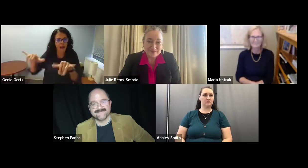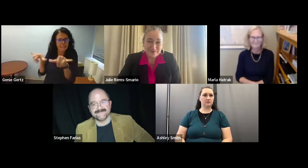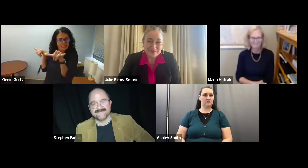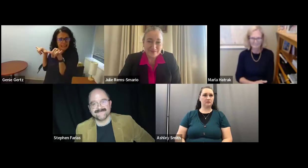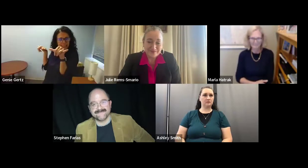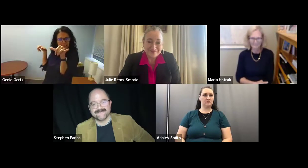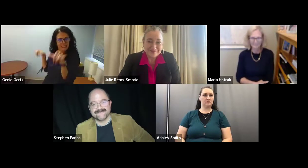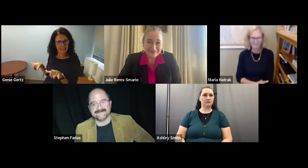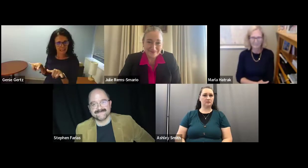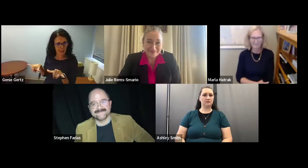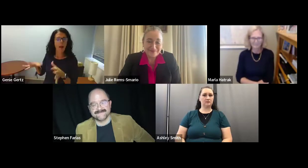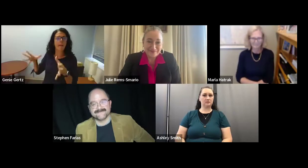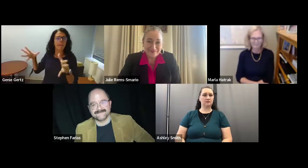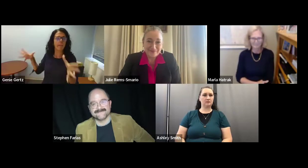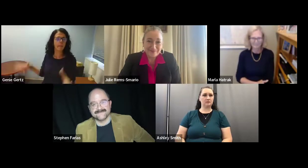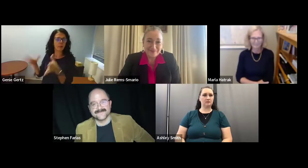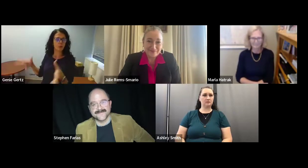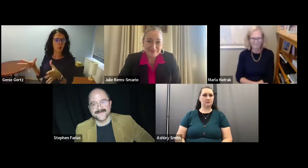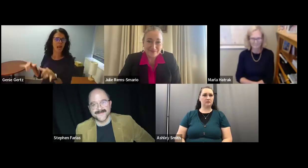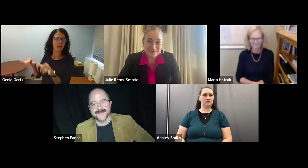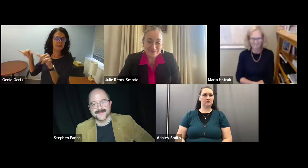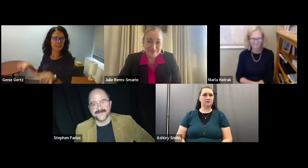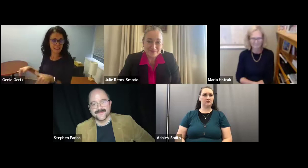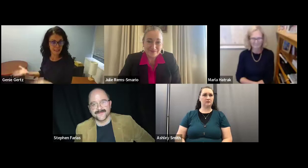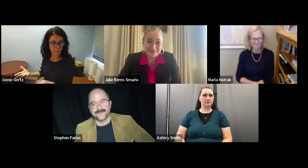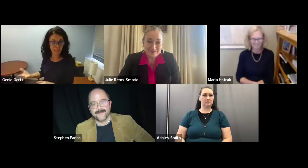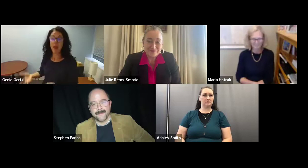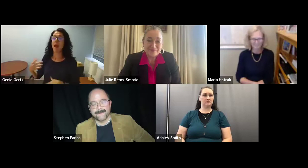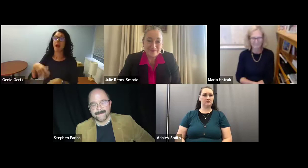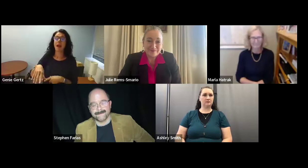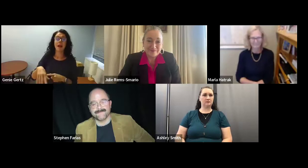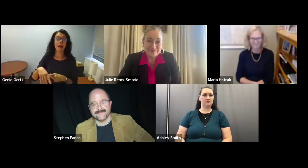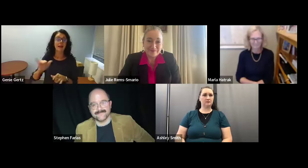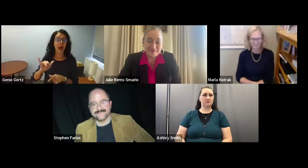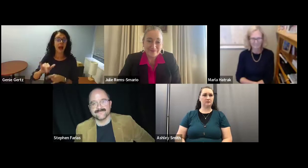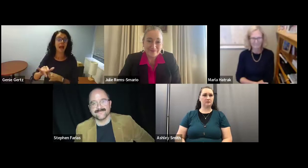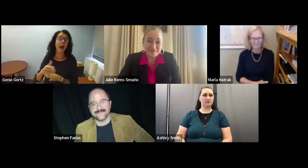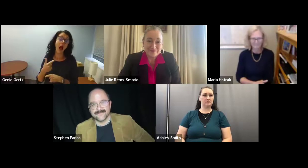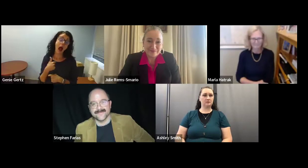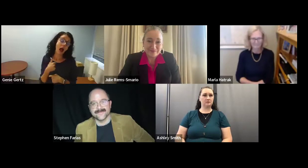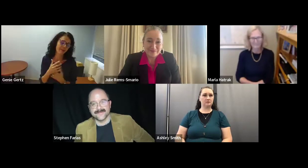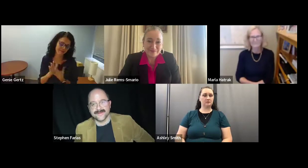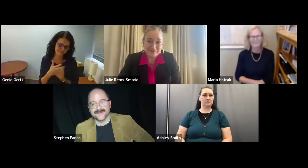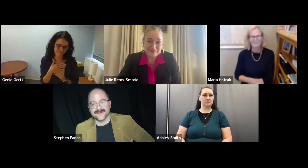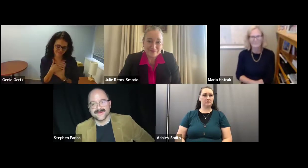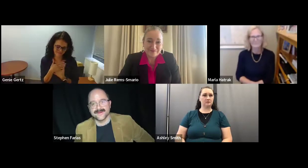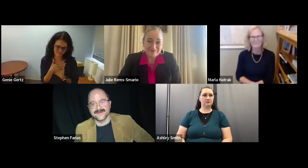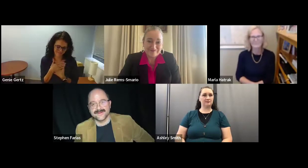I want to keep my thing. I want my thing to be comfortable and not changing. And, you